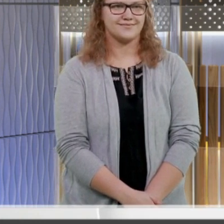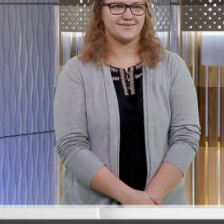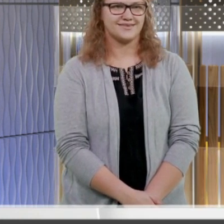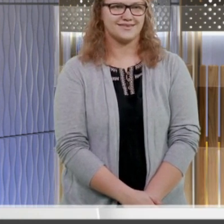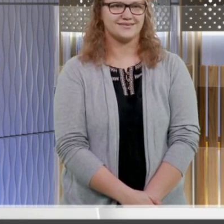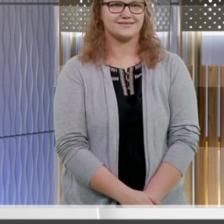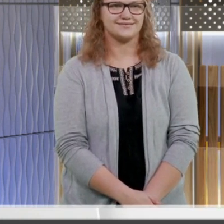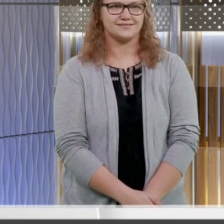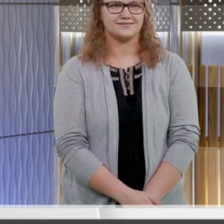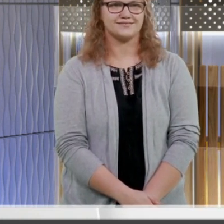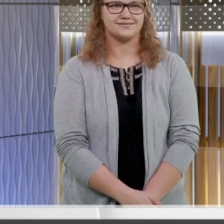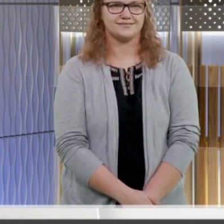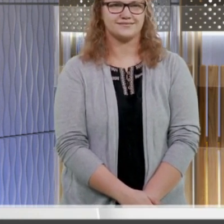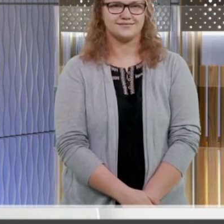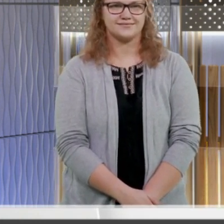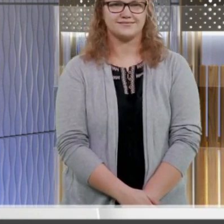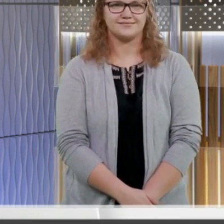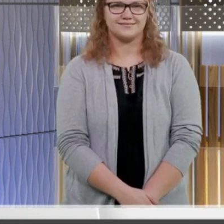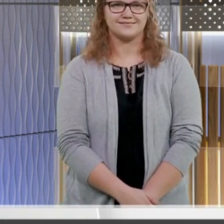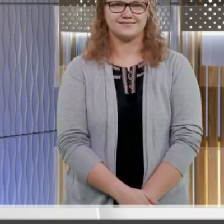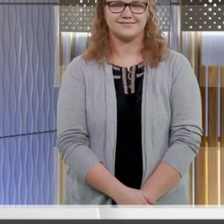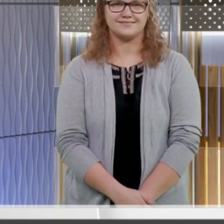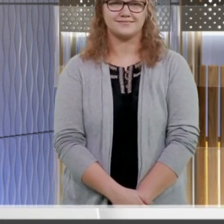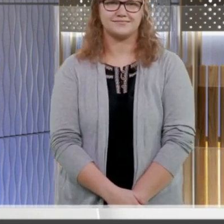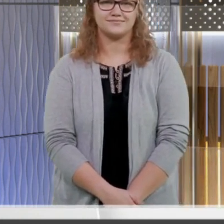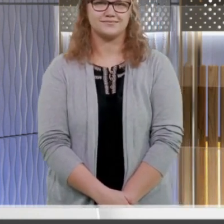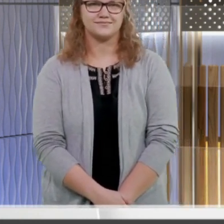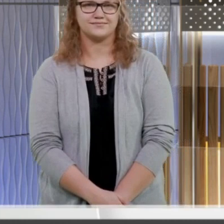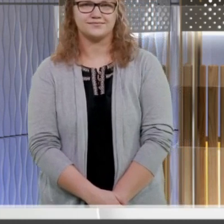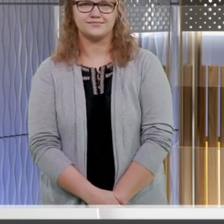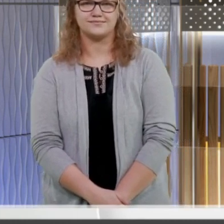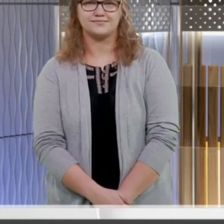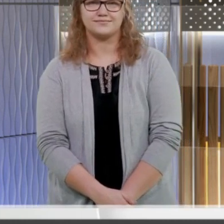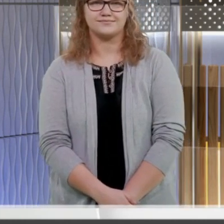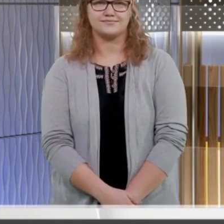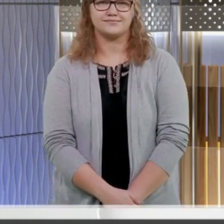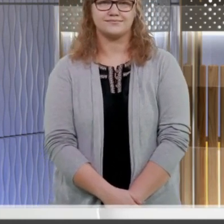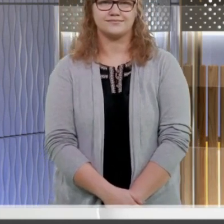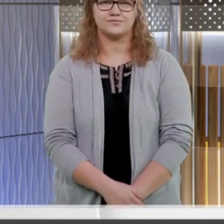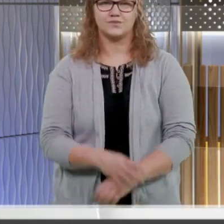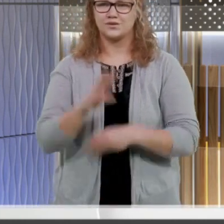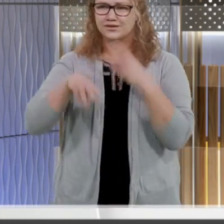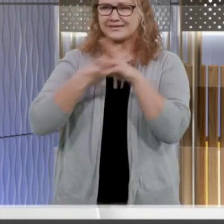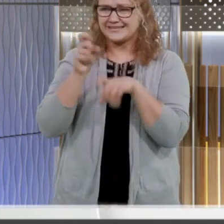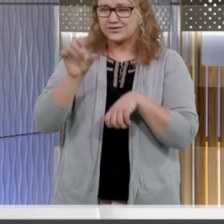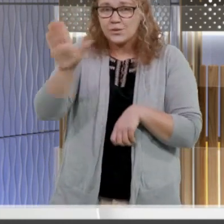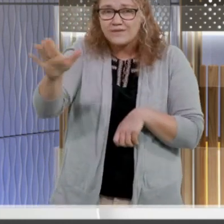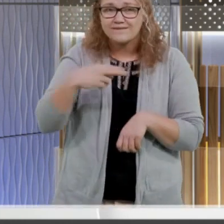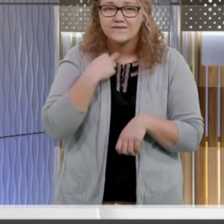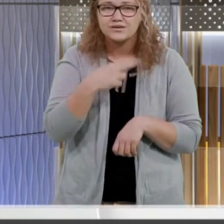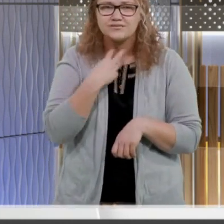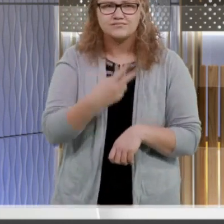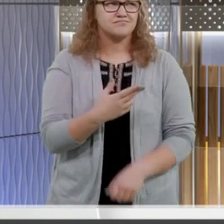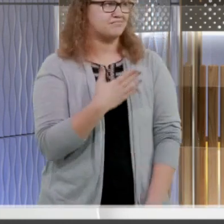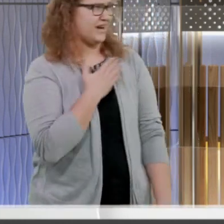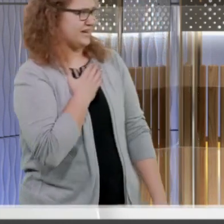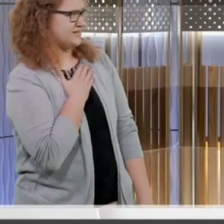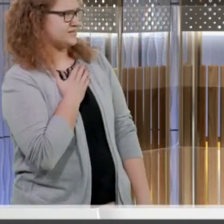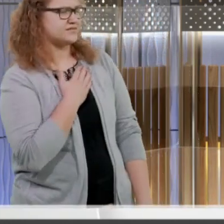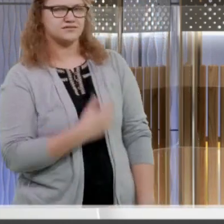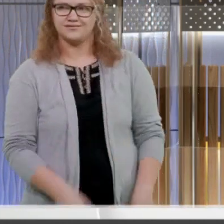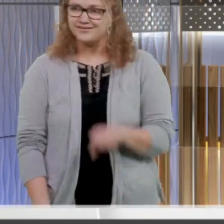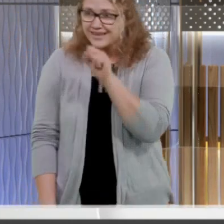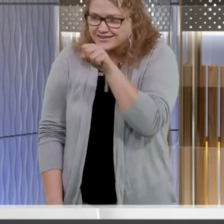Sign Language. So let's get started. Okay. The world needs your voice.